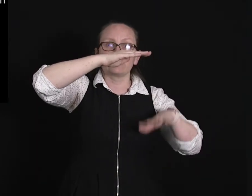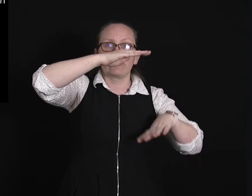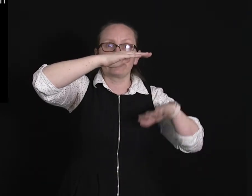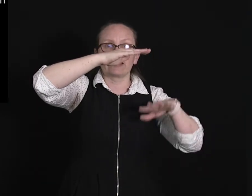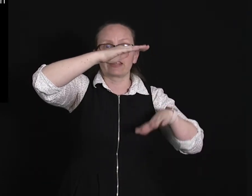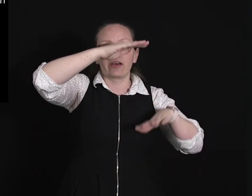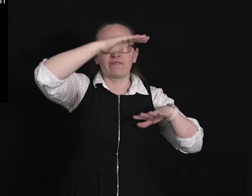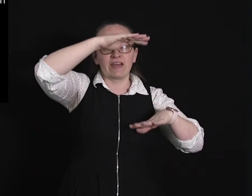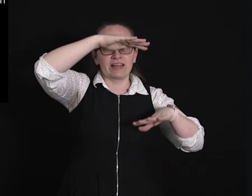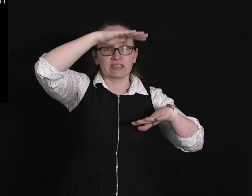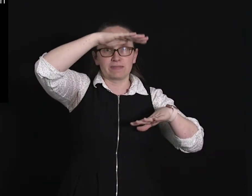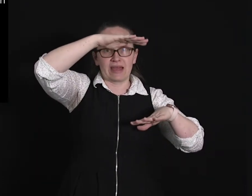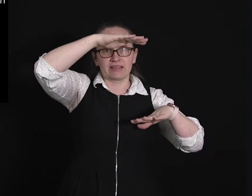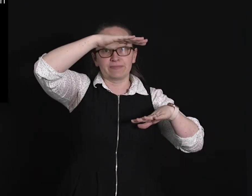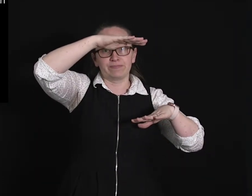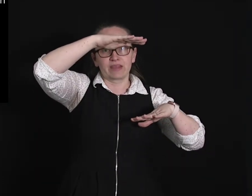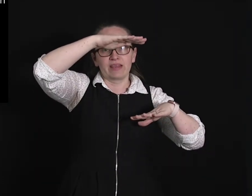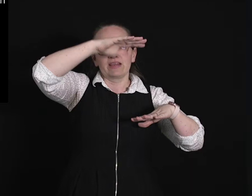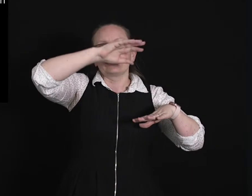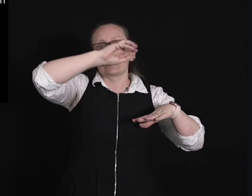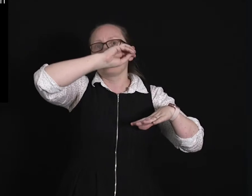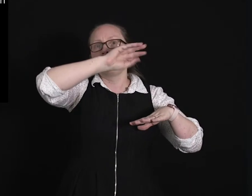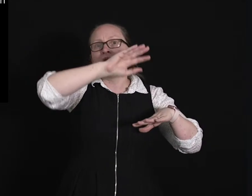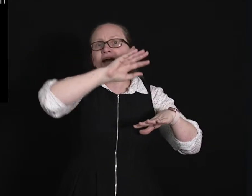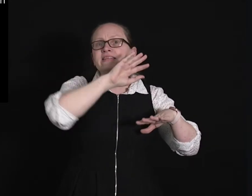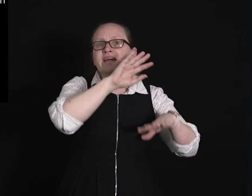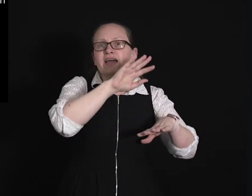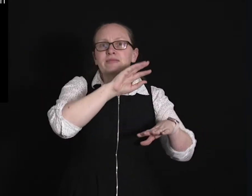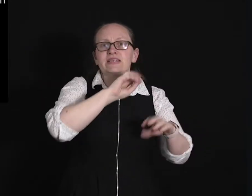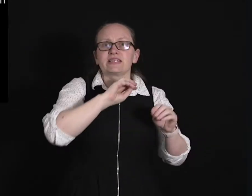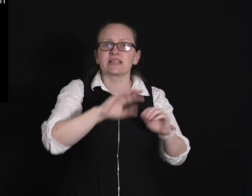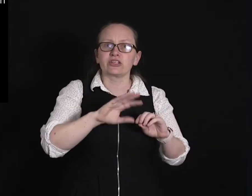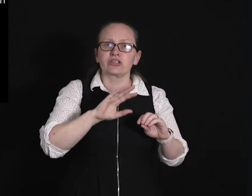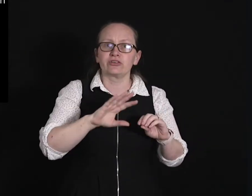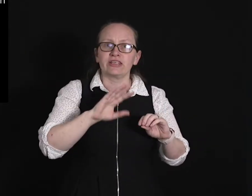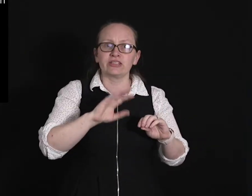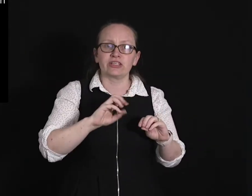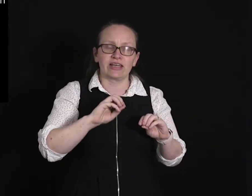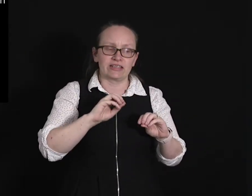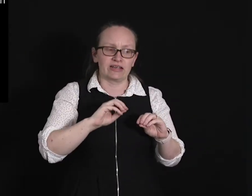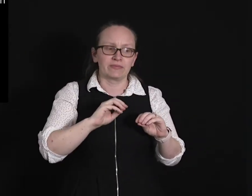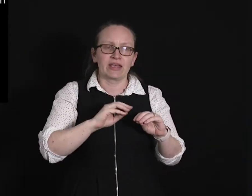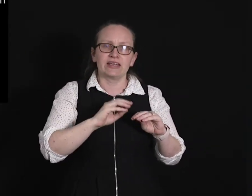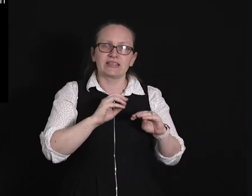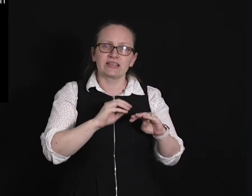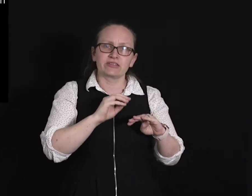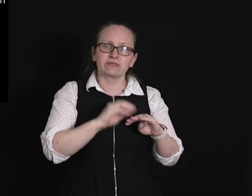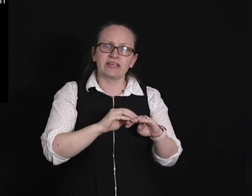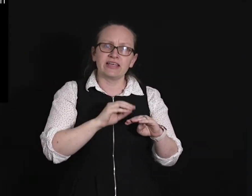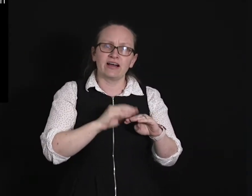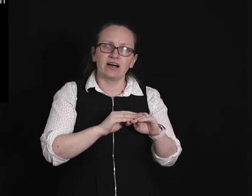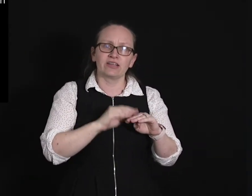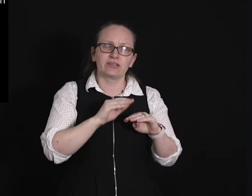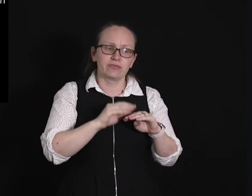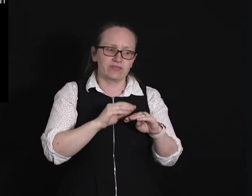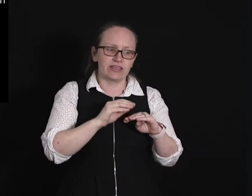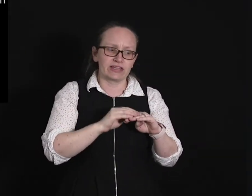known as the valence band. Now, why diamond is such a good insulator is that it's really hard to move the